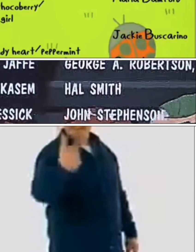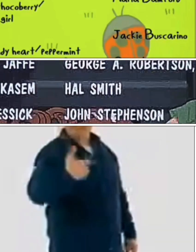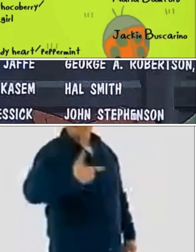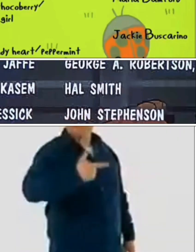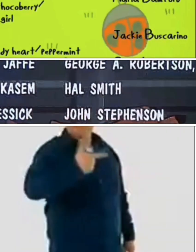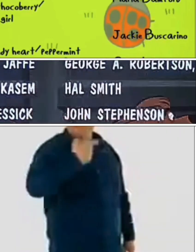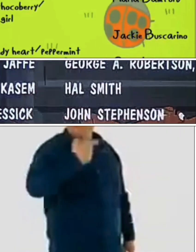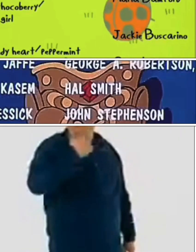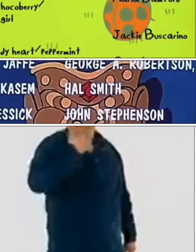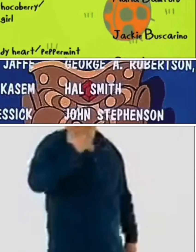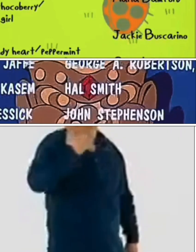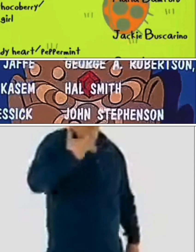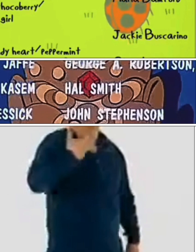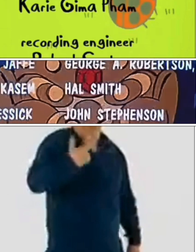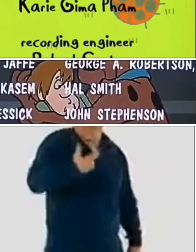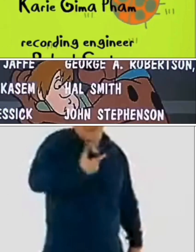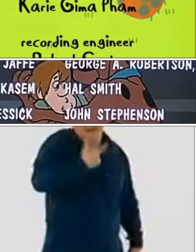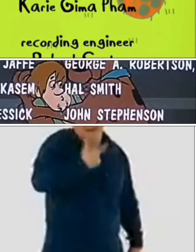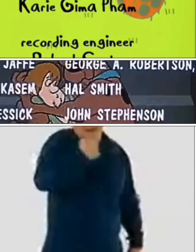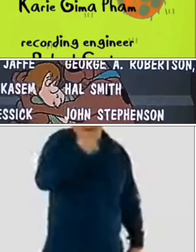Okay, I get the joke.